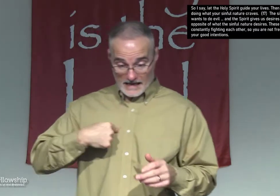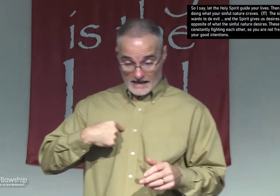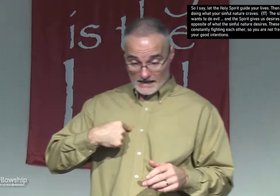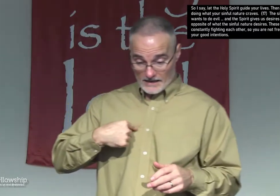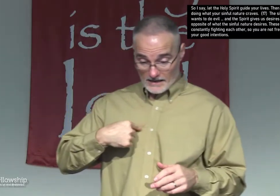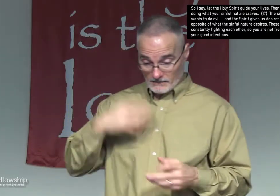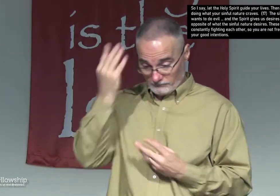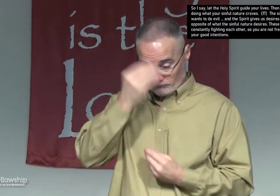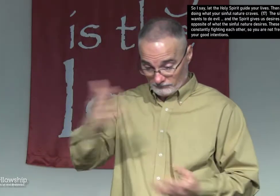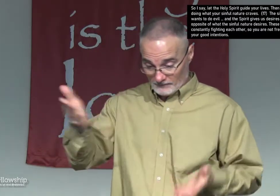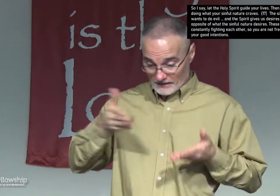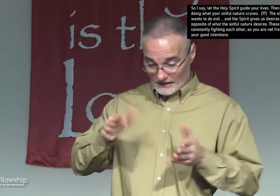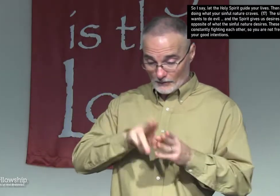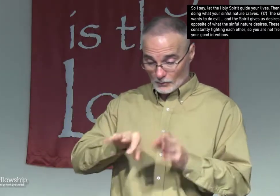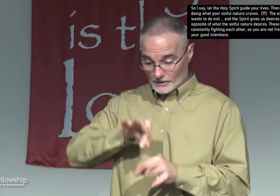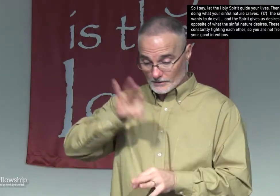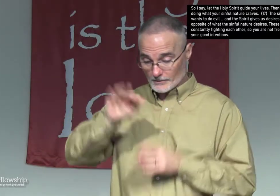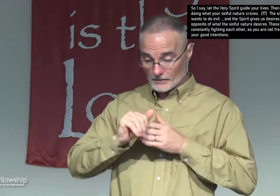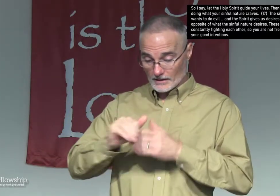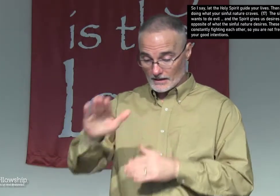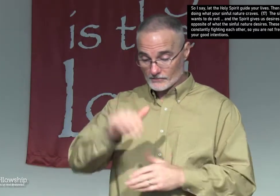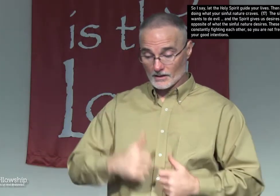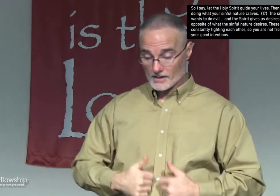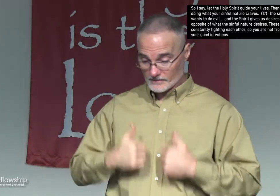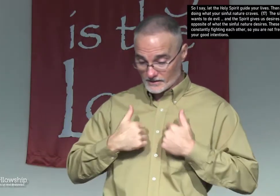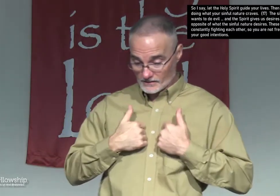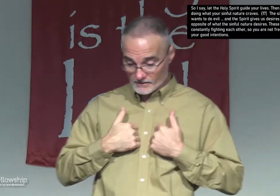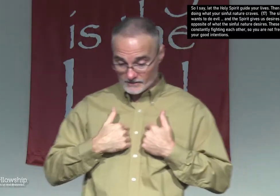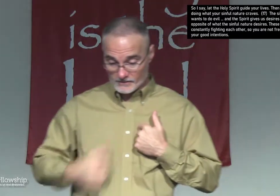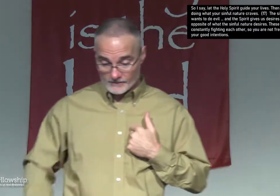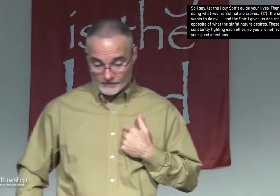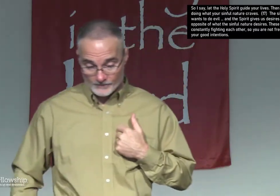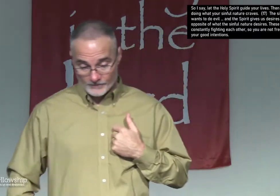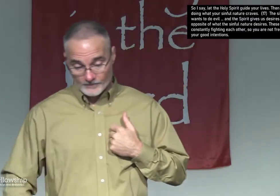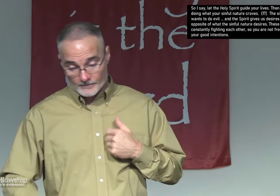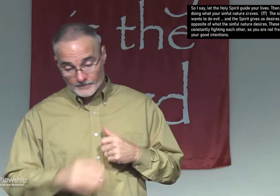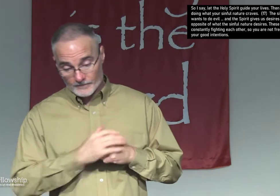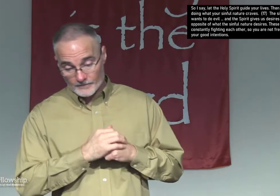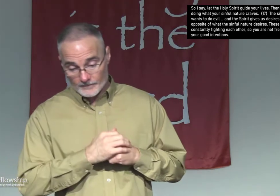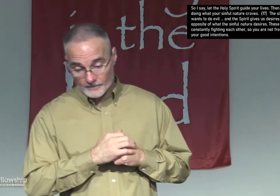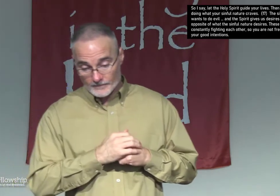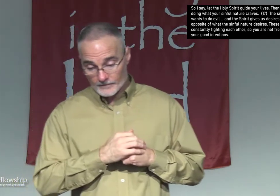So Paul's writing, and he says, "So I say, let the Holy Spirit guide your lives.